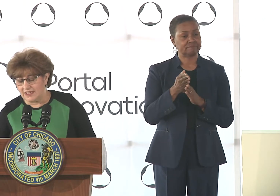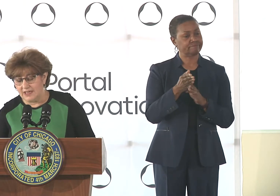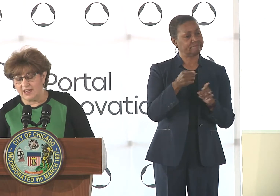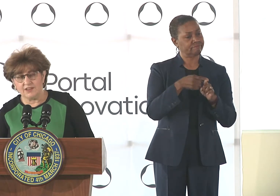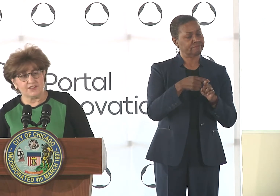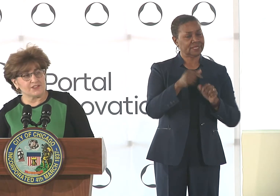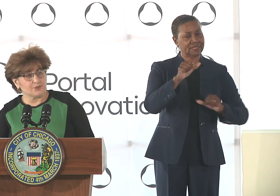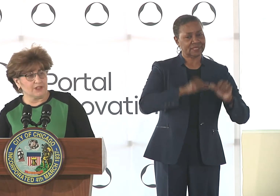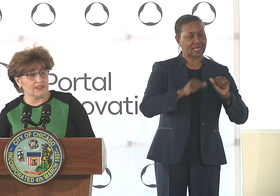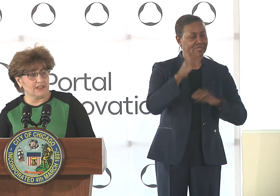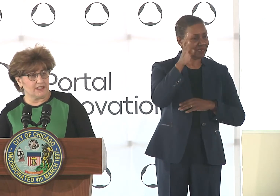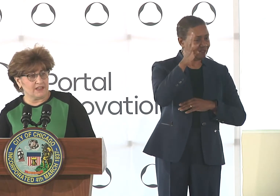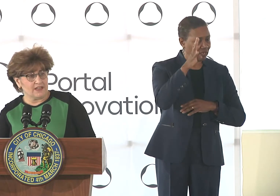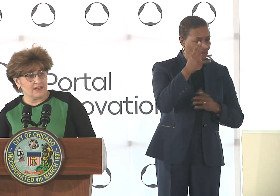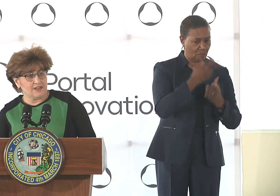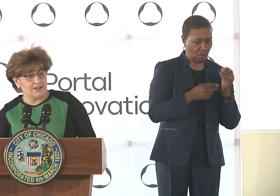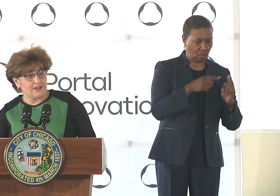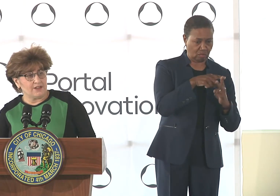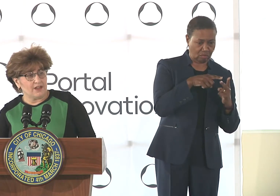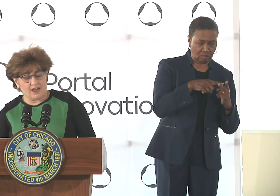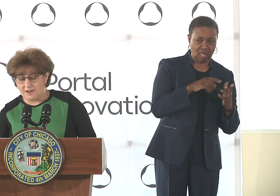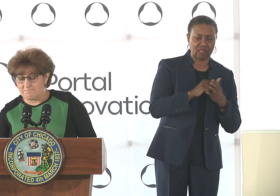innovation. And this is really